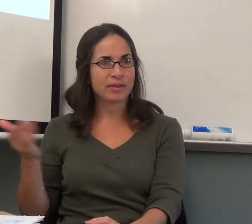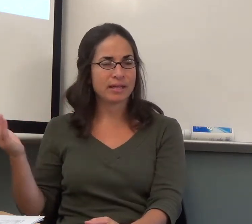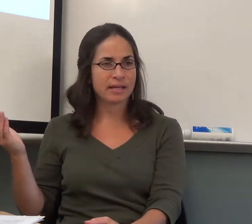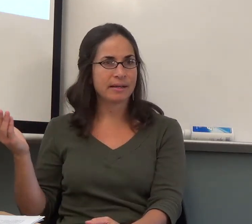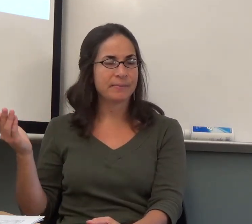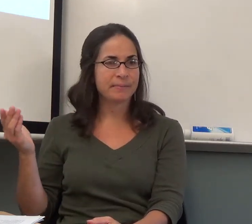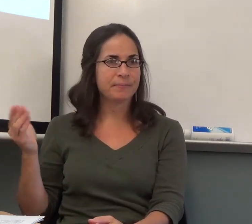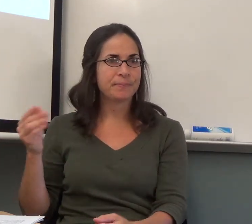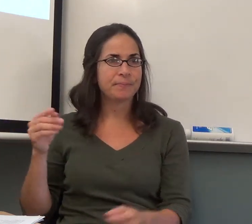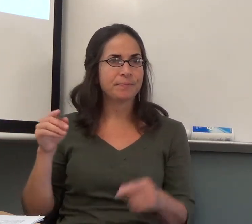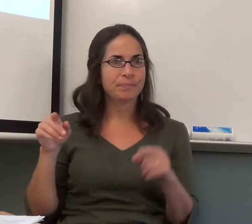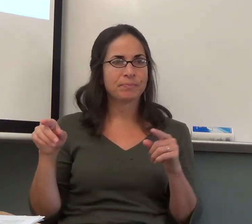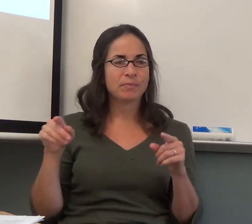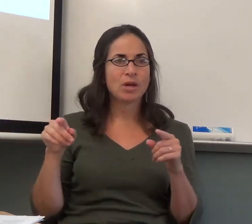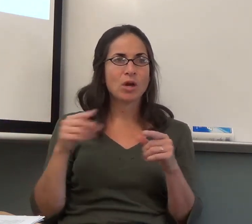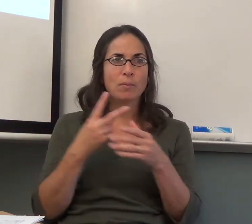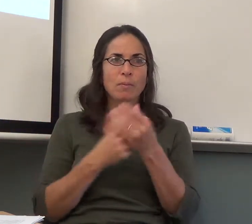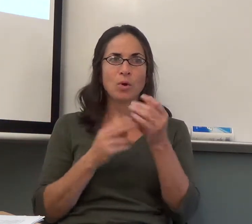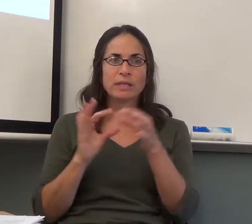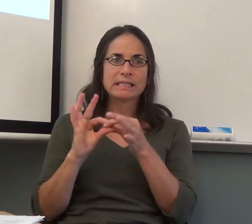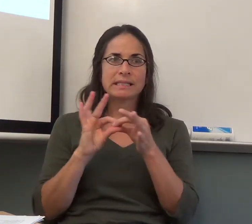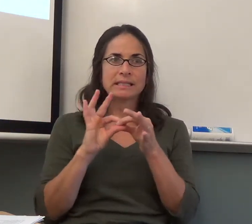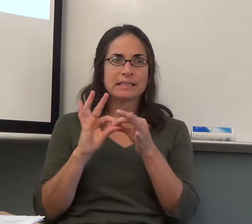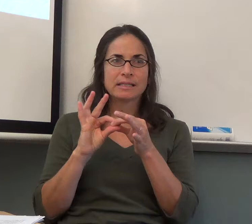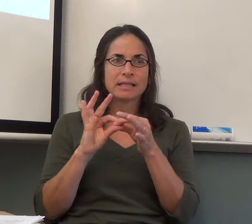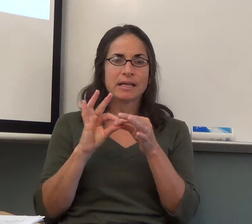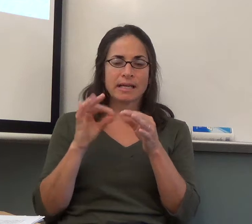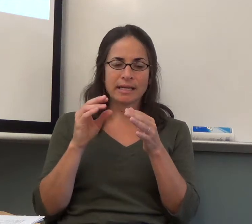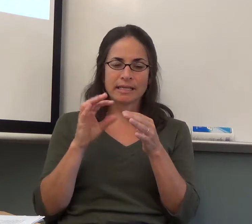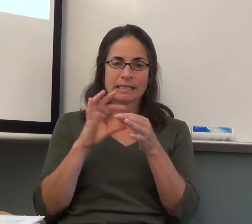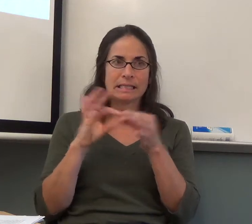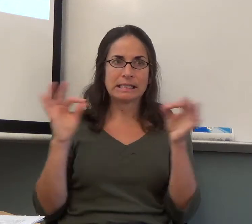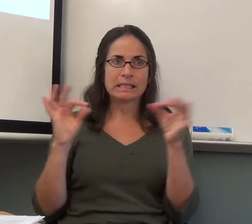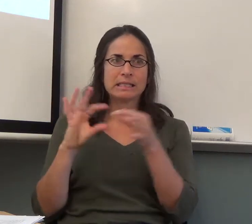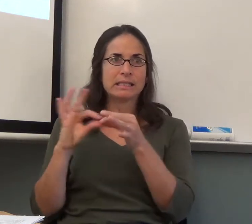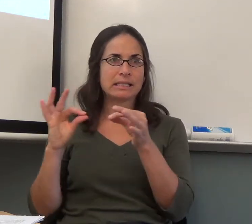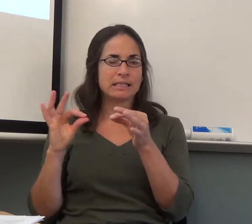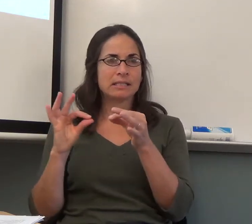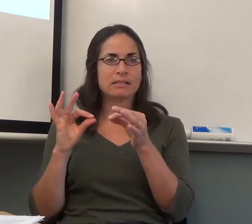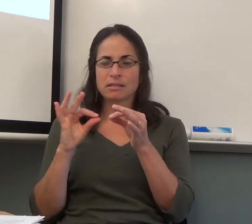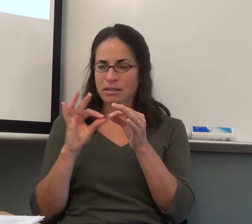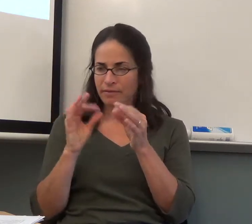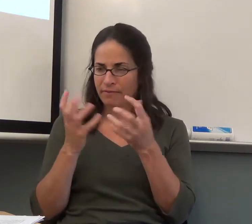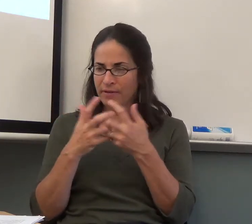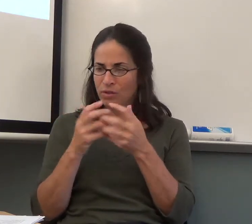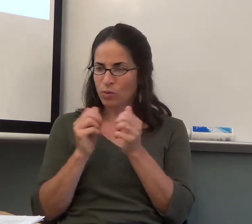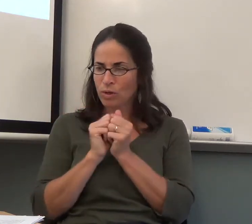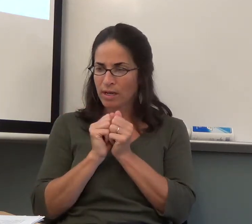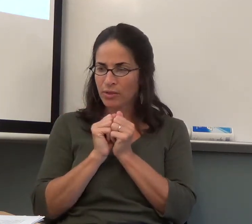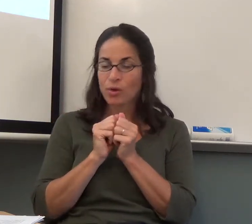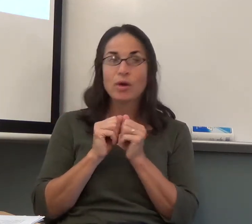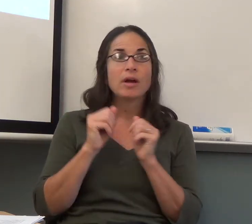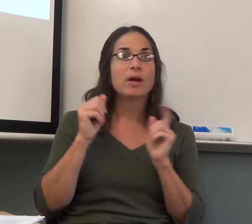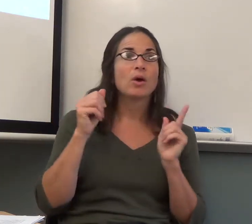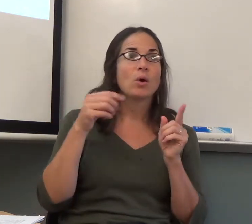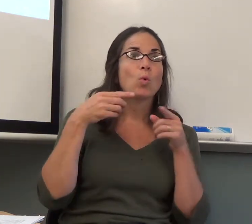aren't they? How about because? Yeah. How about since? There we go. I like while. How about while?